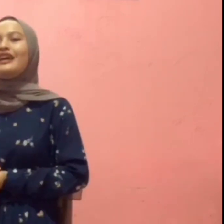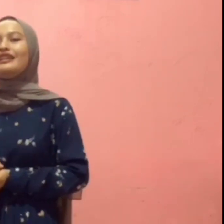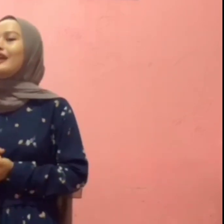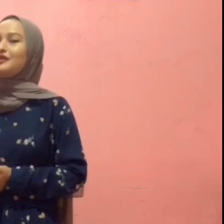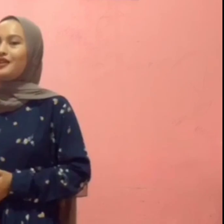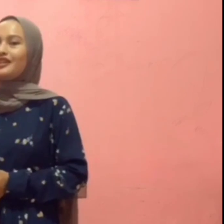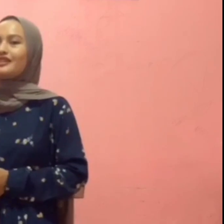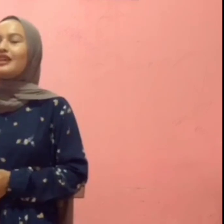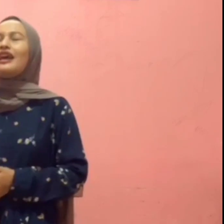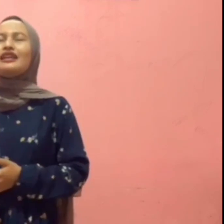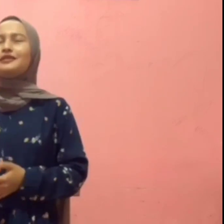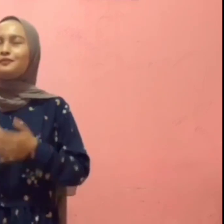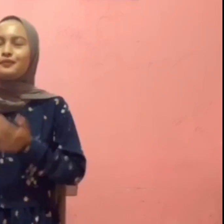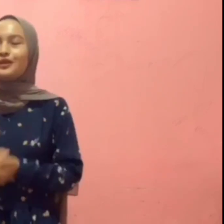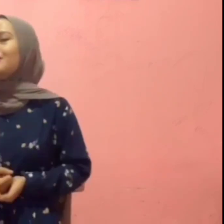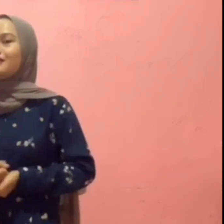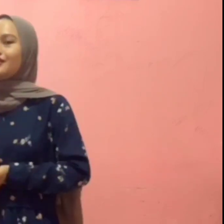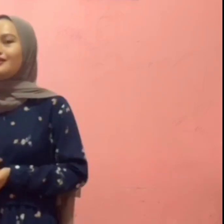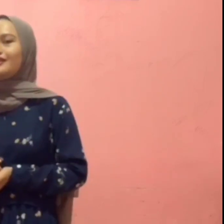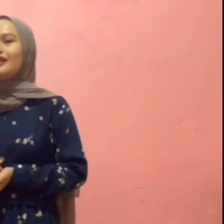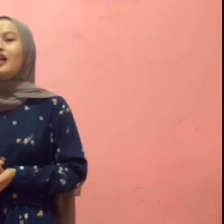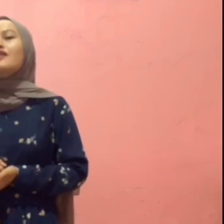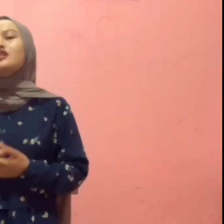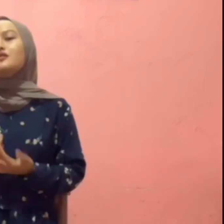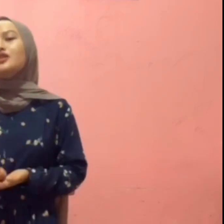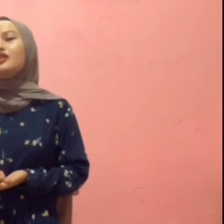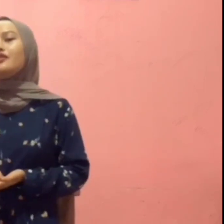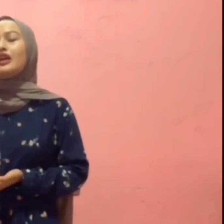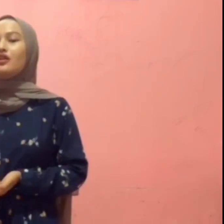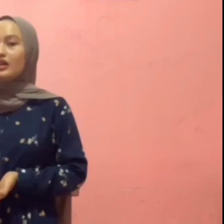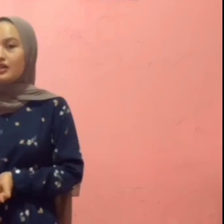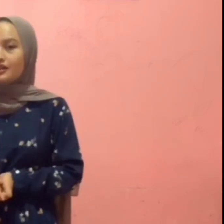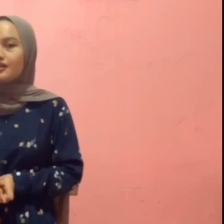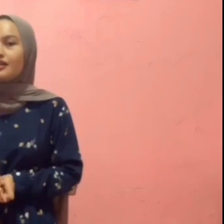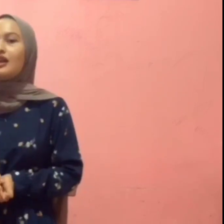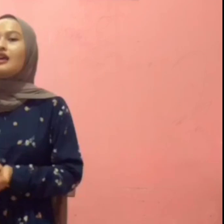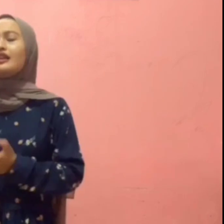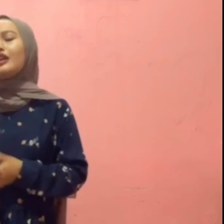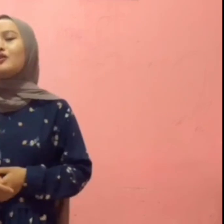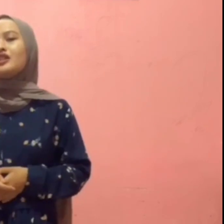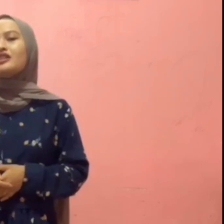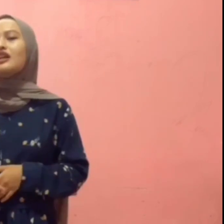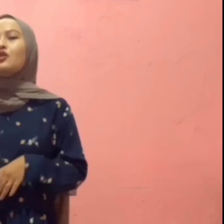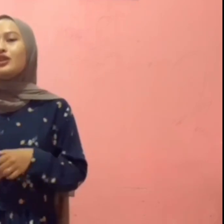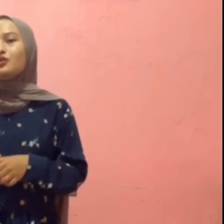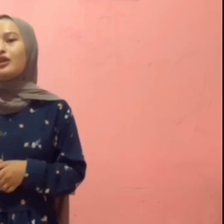the last point is, it is beautiful. When someone you love cannot hear, sign language is a great way to